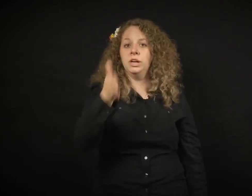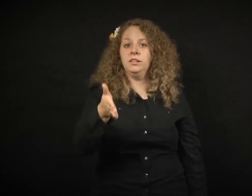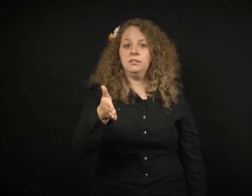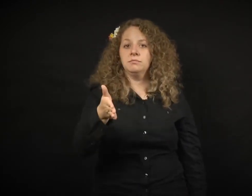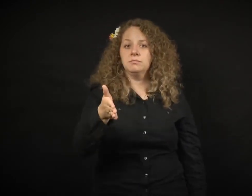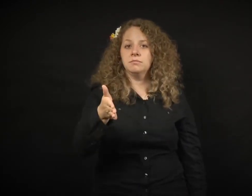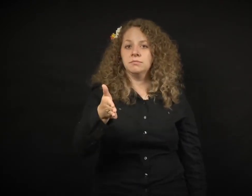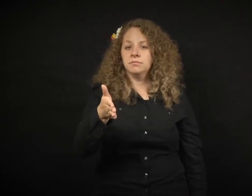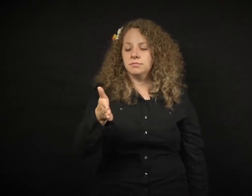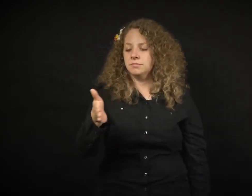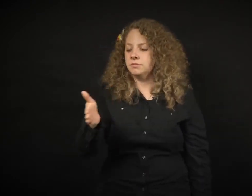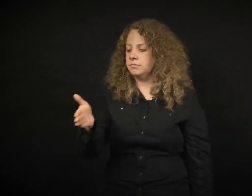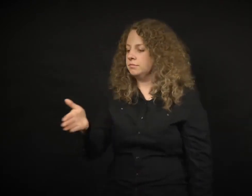Will?